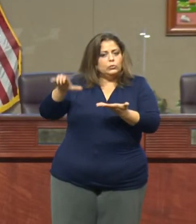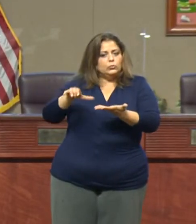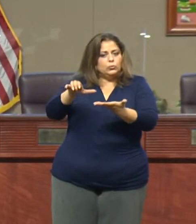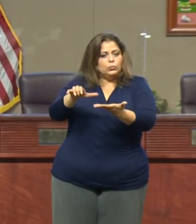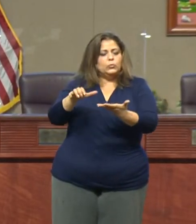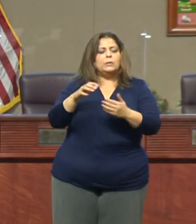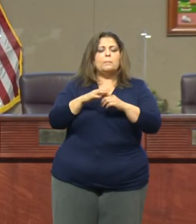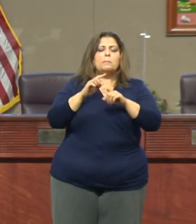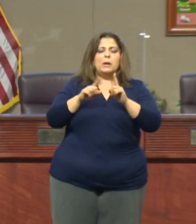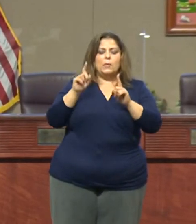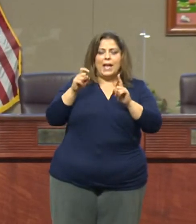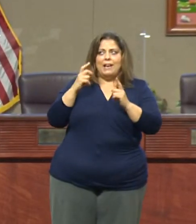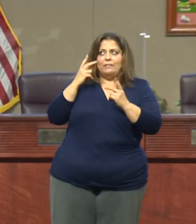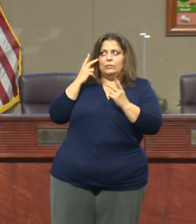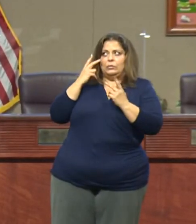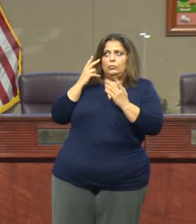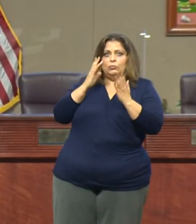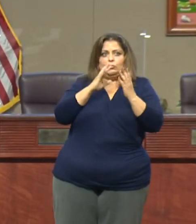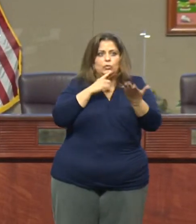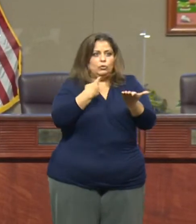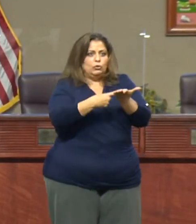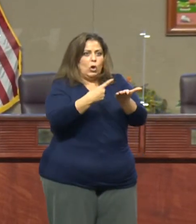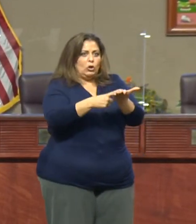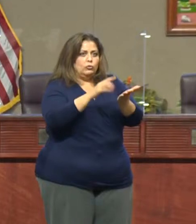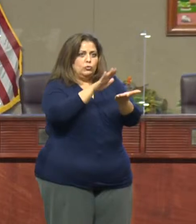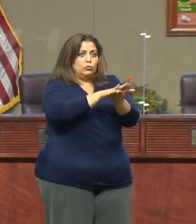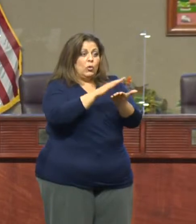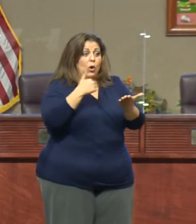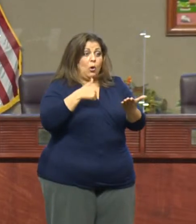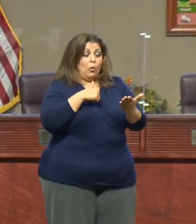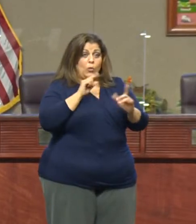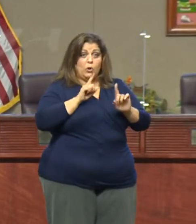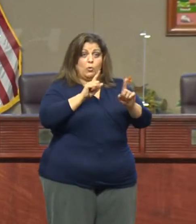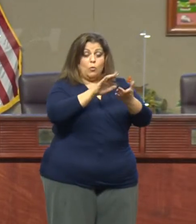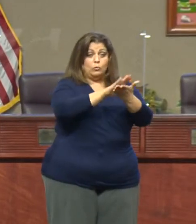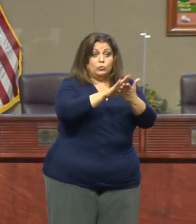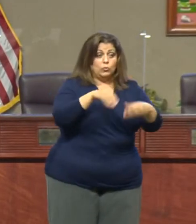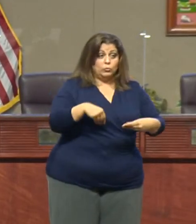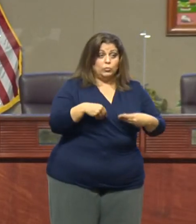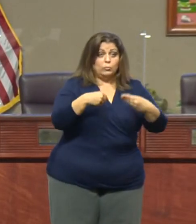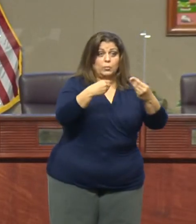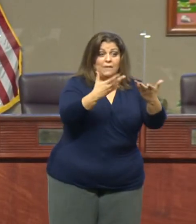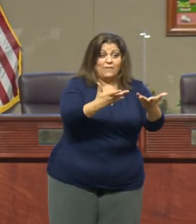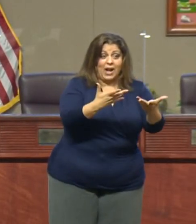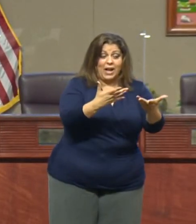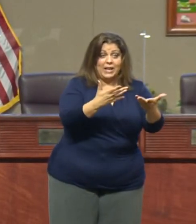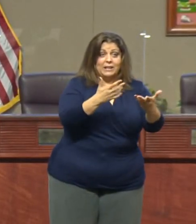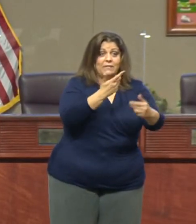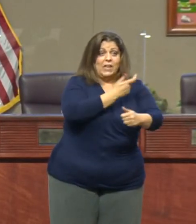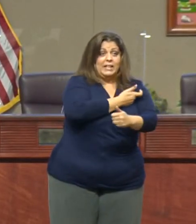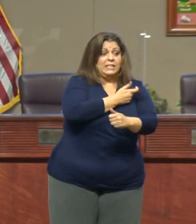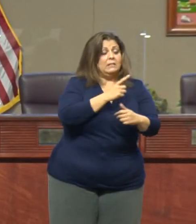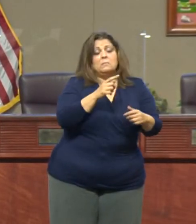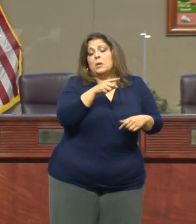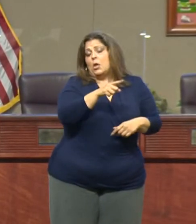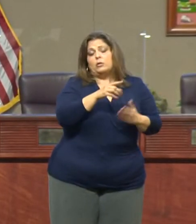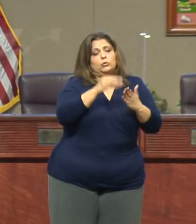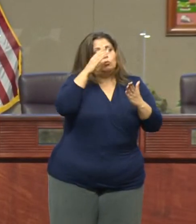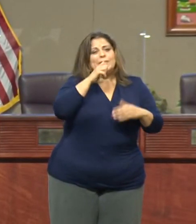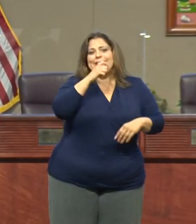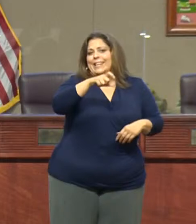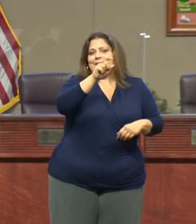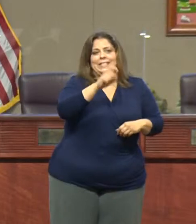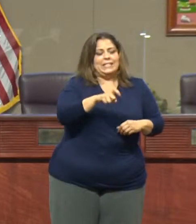we provide the vaccines at the school, the student will not need a parent present, but we will